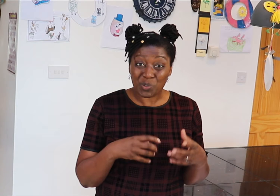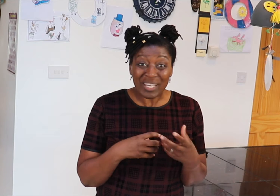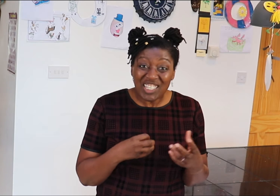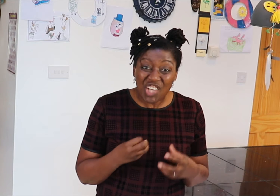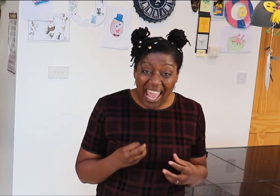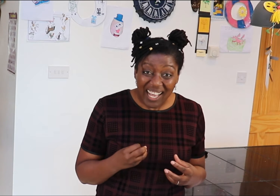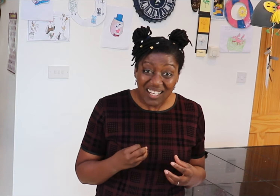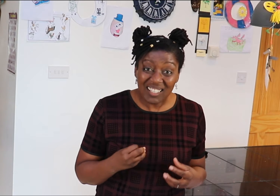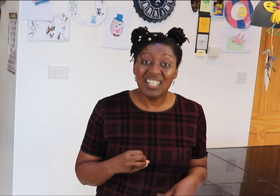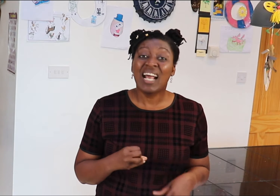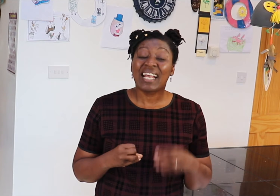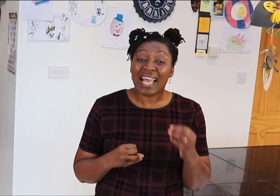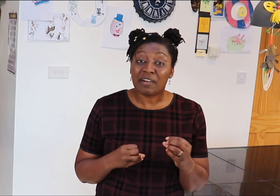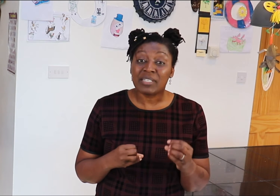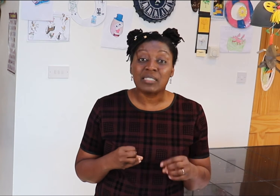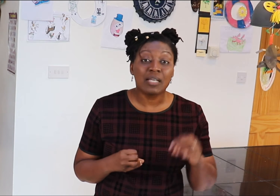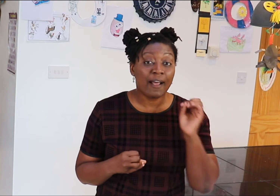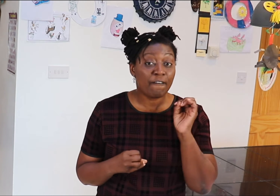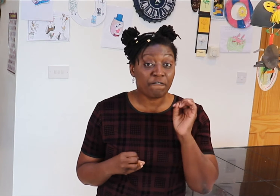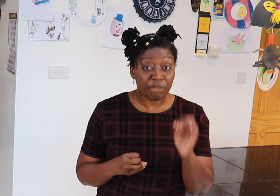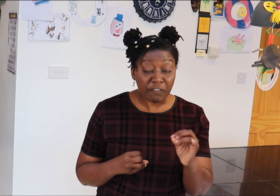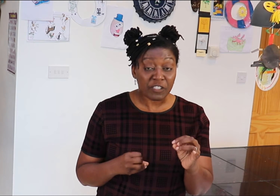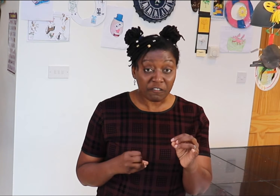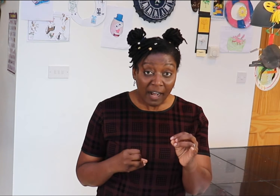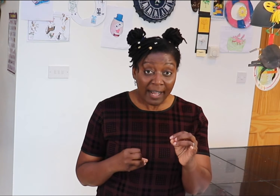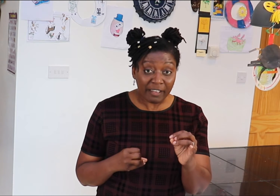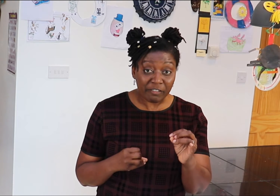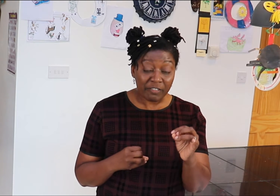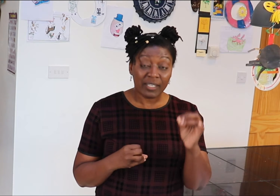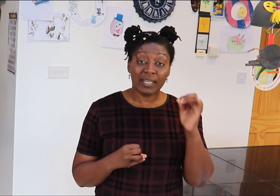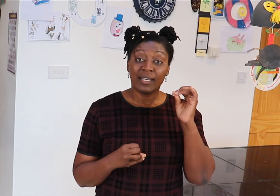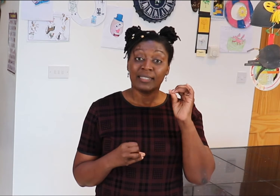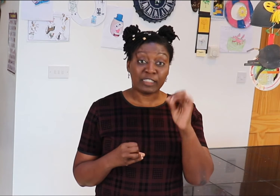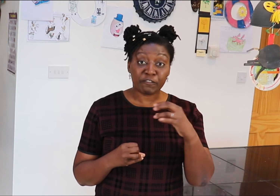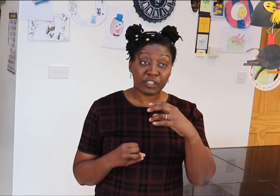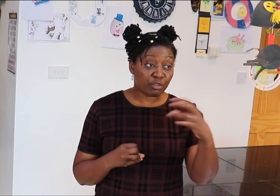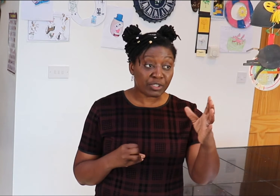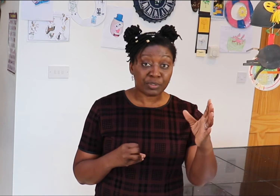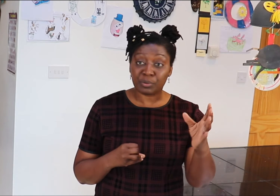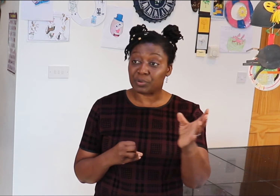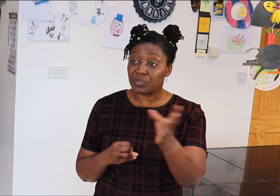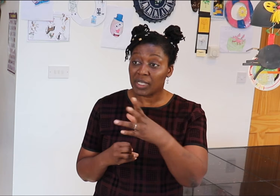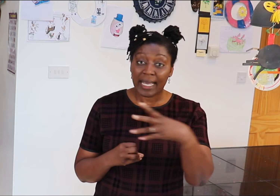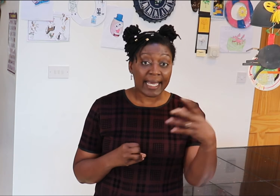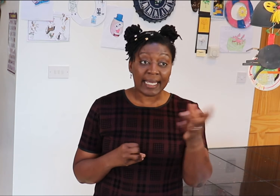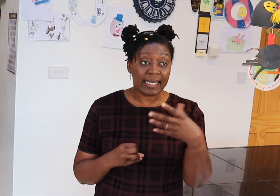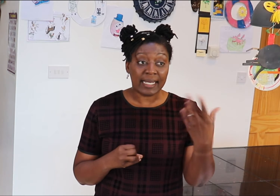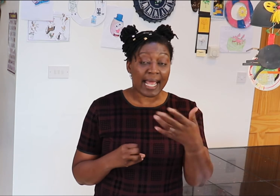So each egg carries 55 different crystals in